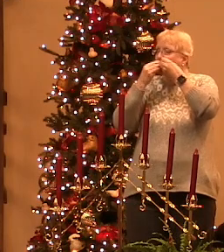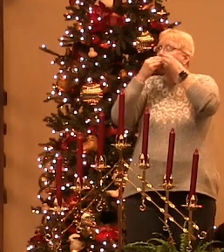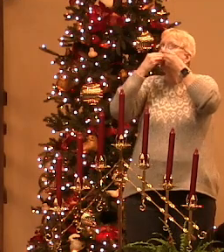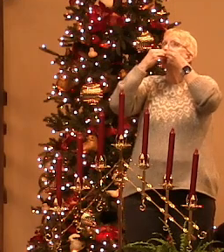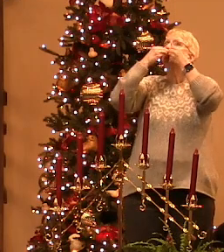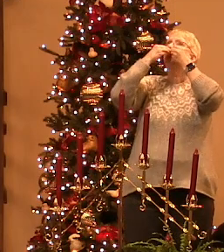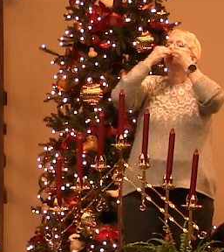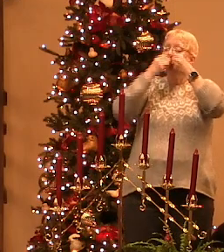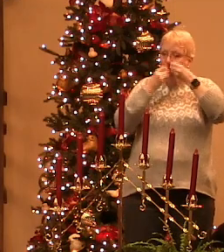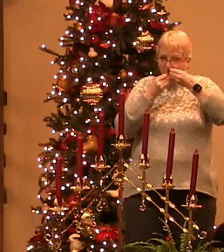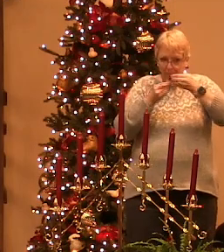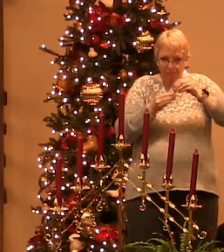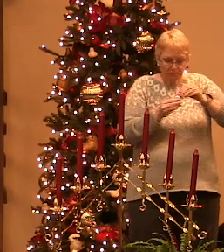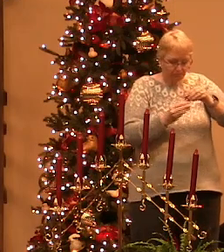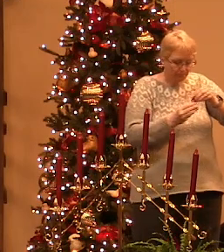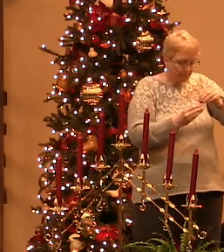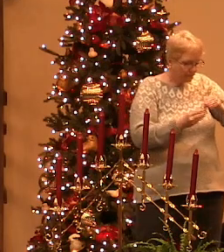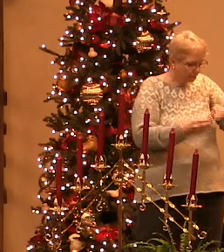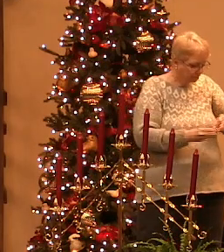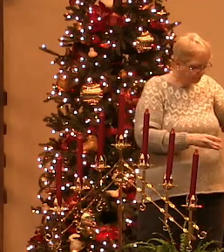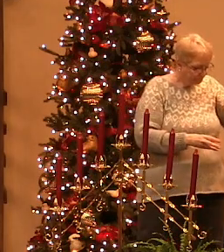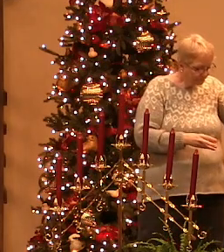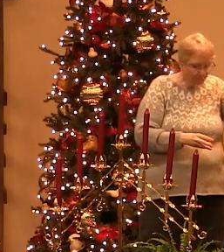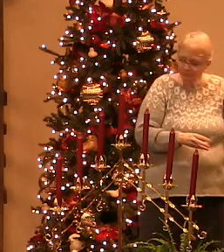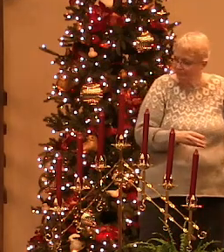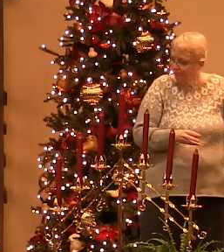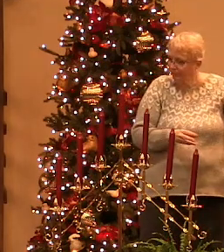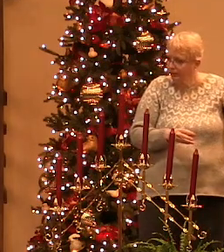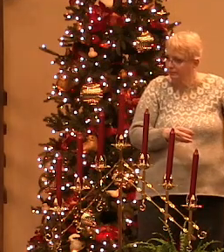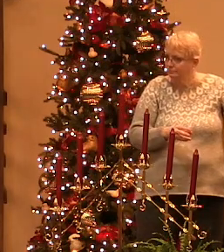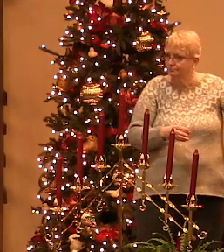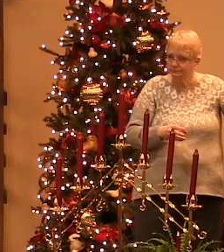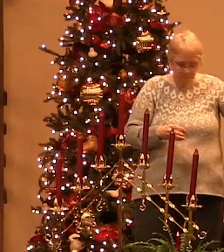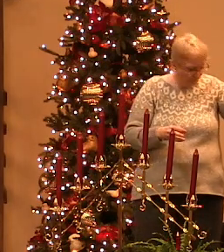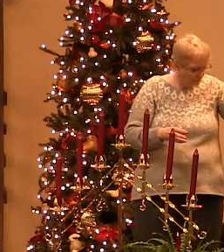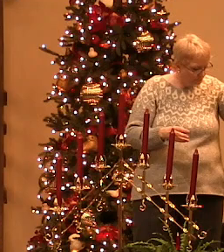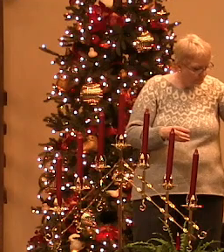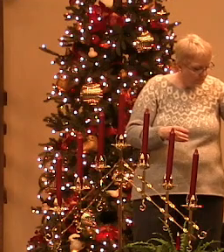the Last Supper with Jesus, they sing a hymn, and we're going to sing the chorus right now.